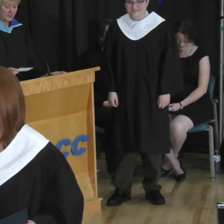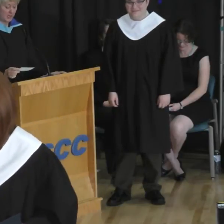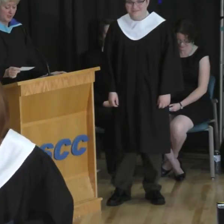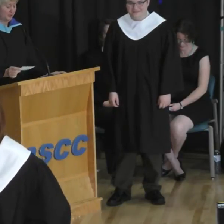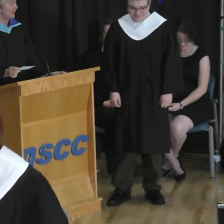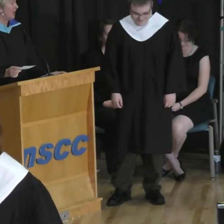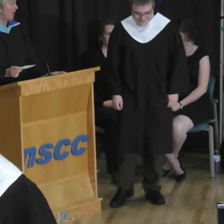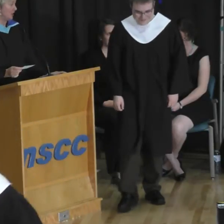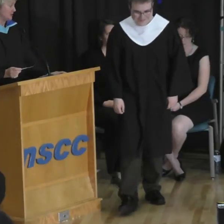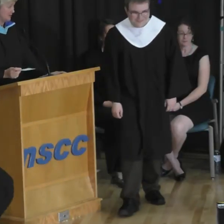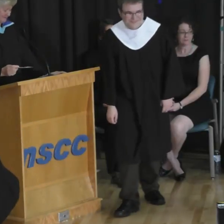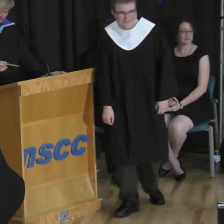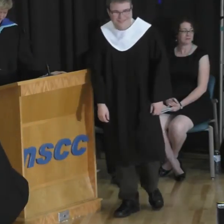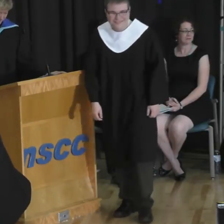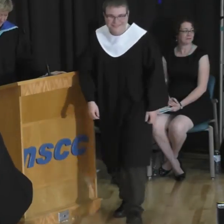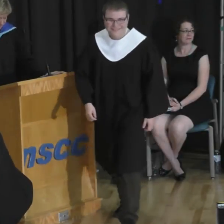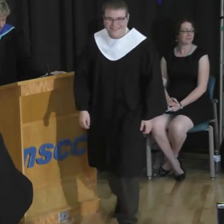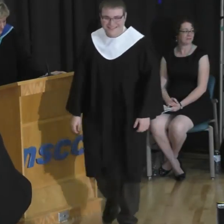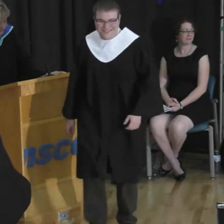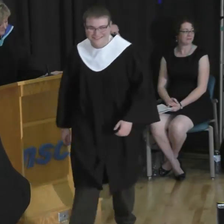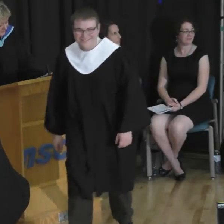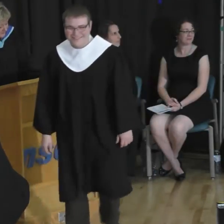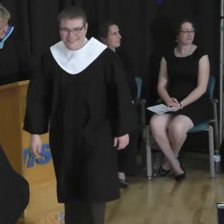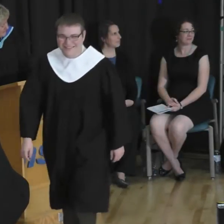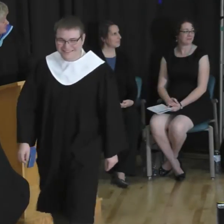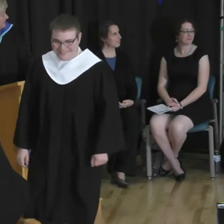Brian McDonald, honors.